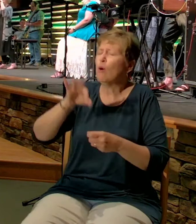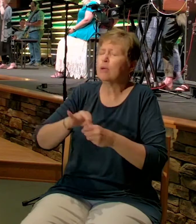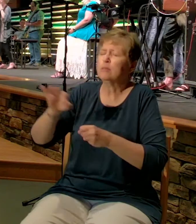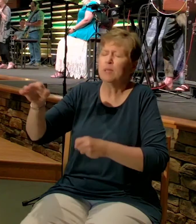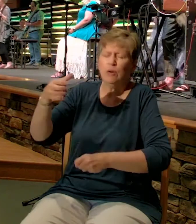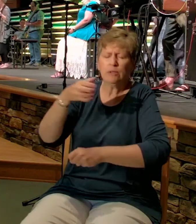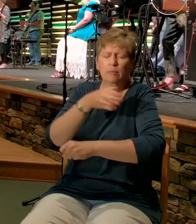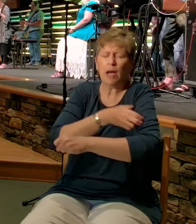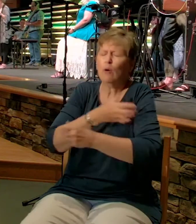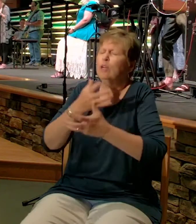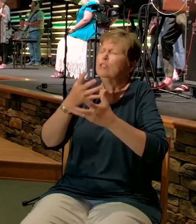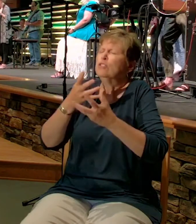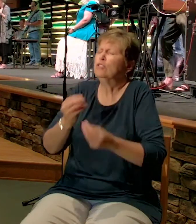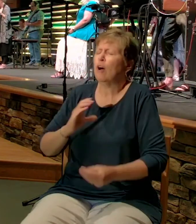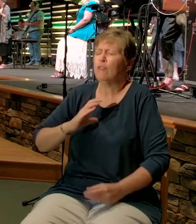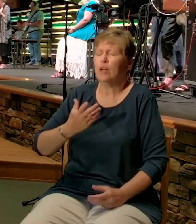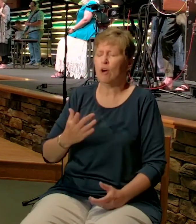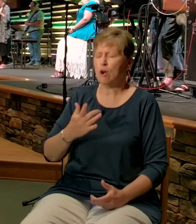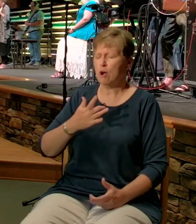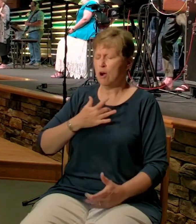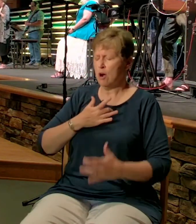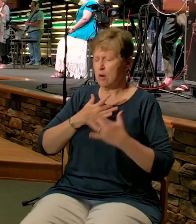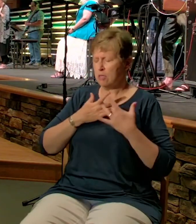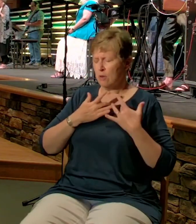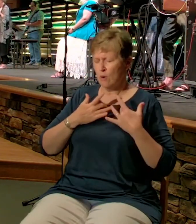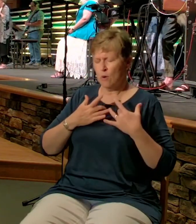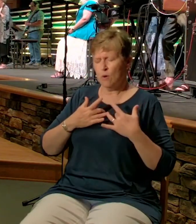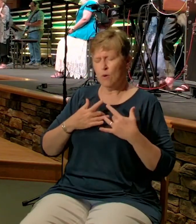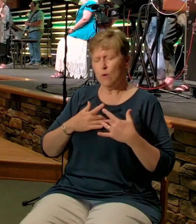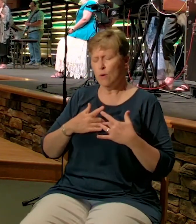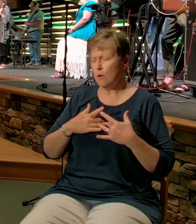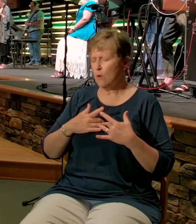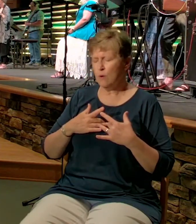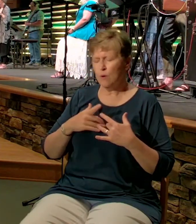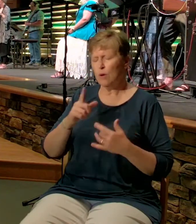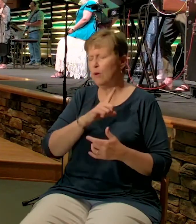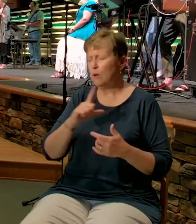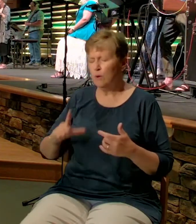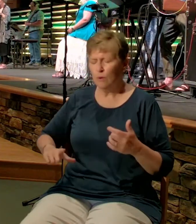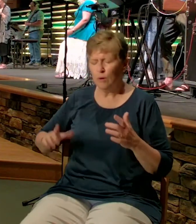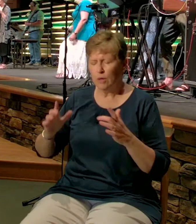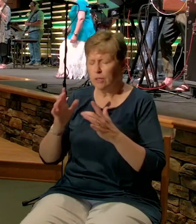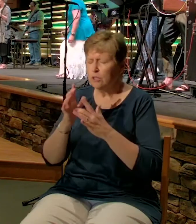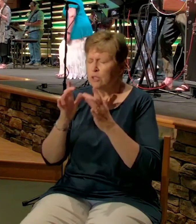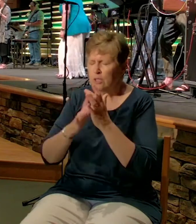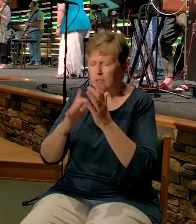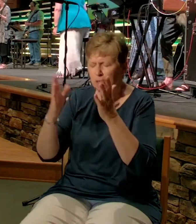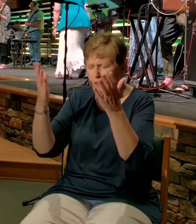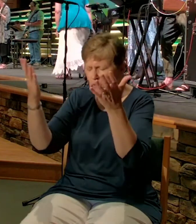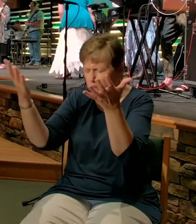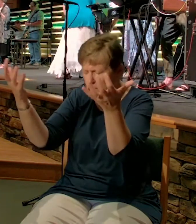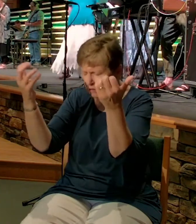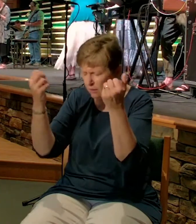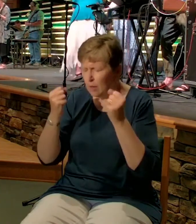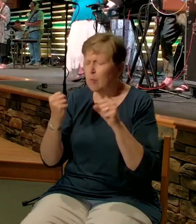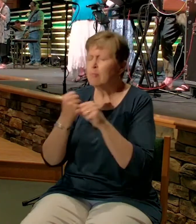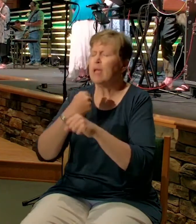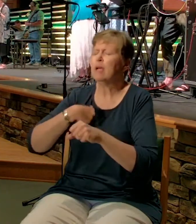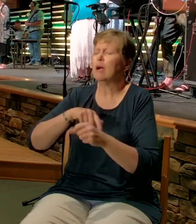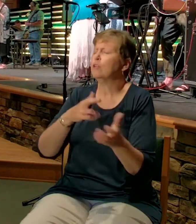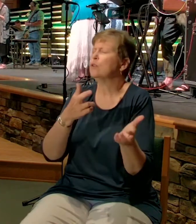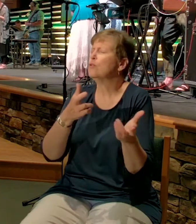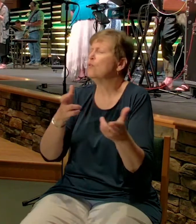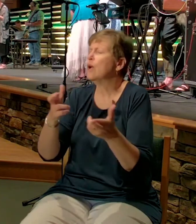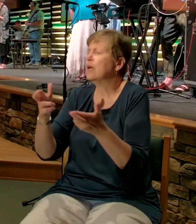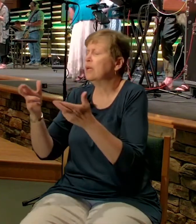To soften our hearts. Oh Lord Jesus, make us ready to receive and to hear